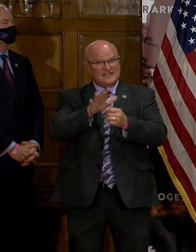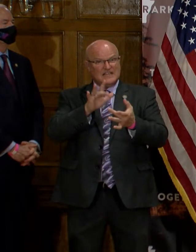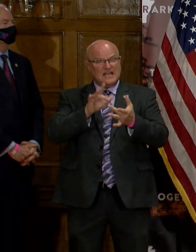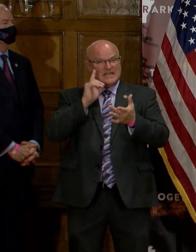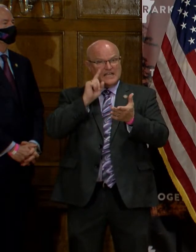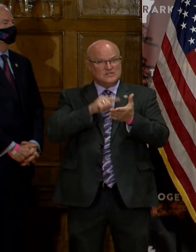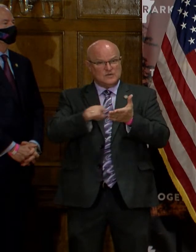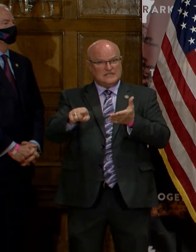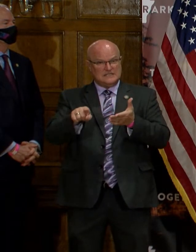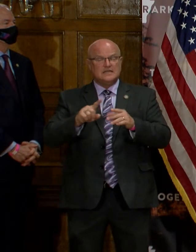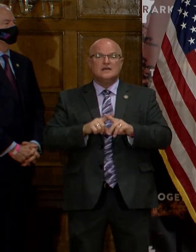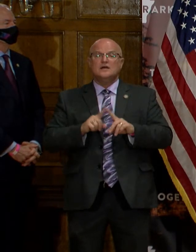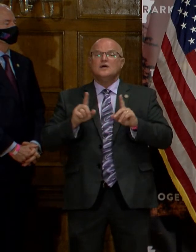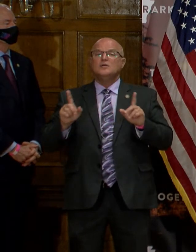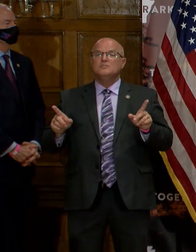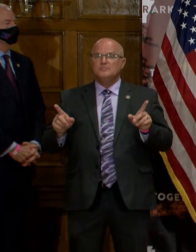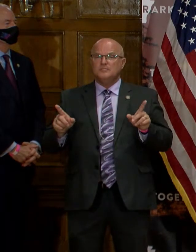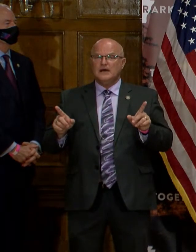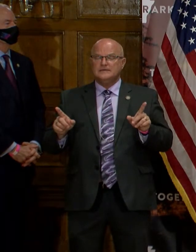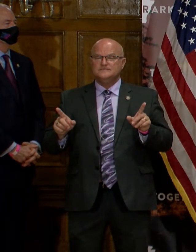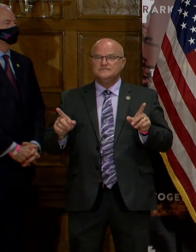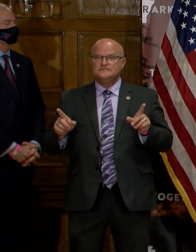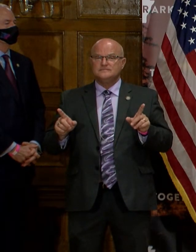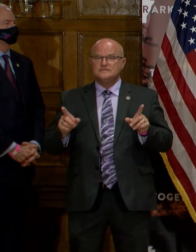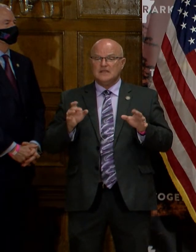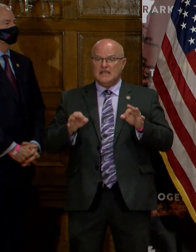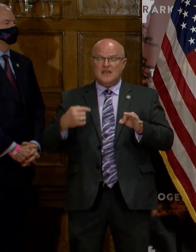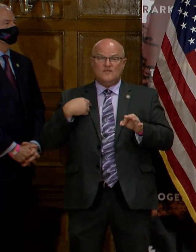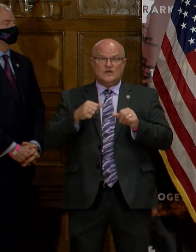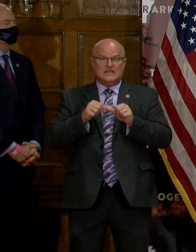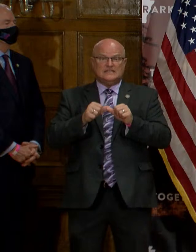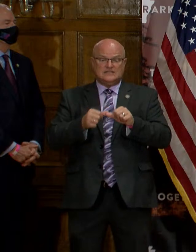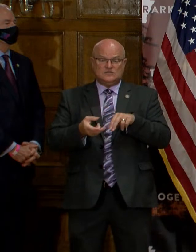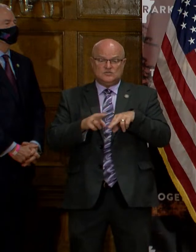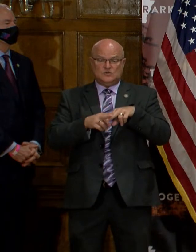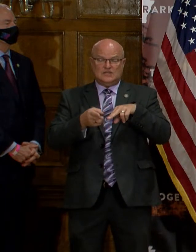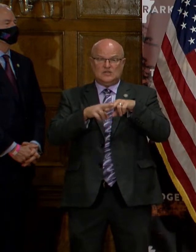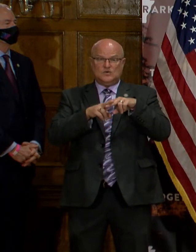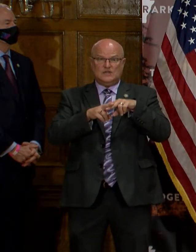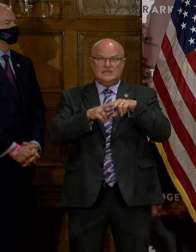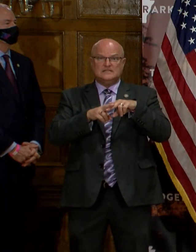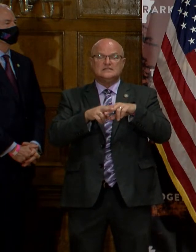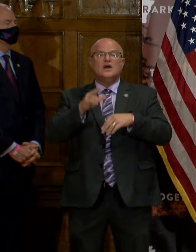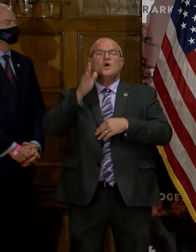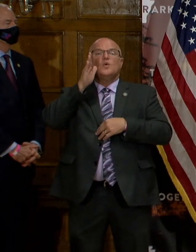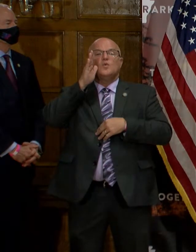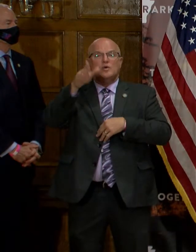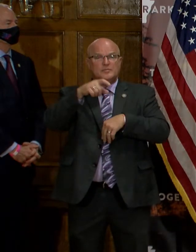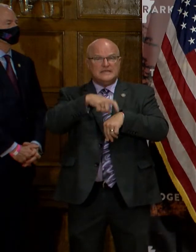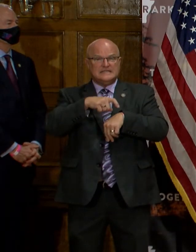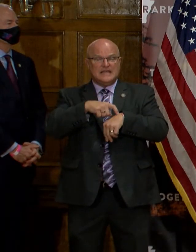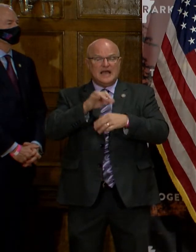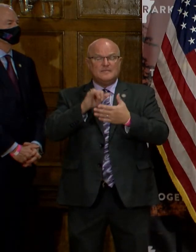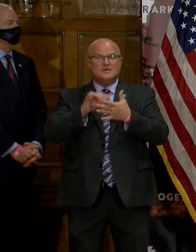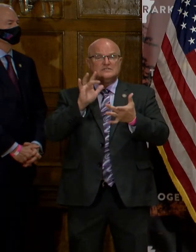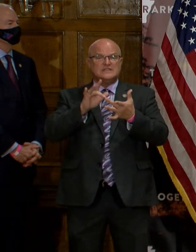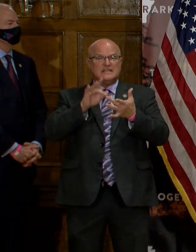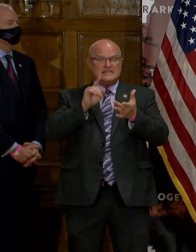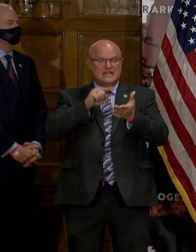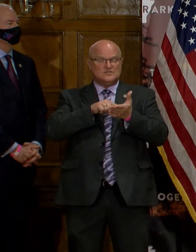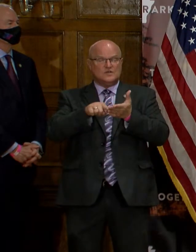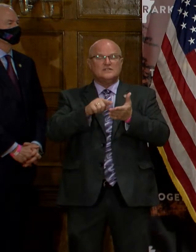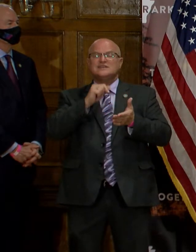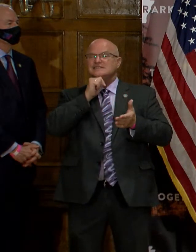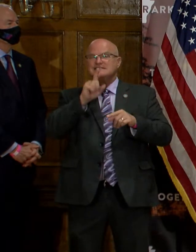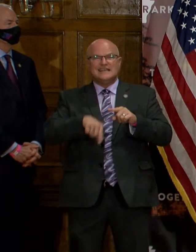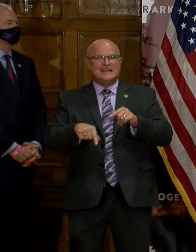contact tracers. But let me say this, that if we continue to increase, there will come a time where those contact tracers cannot keep up with the